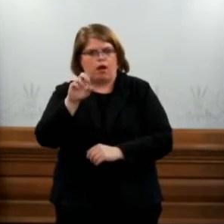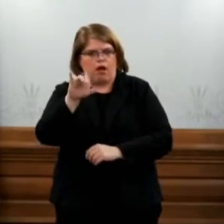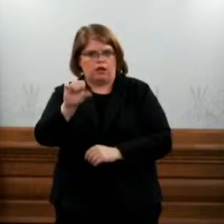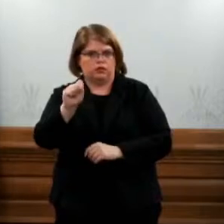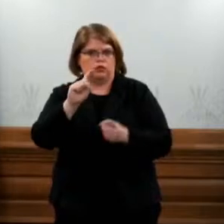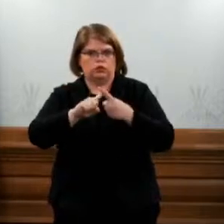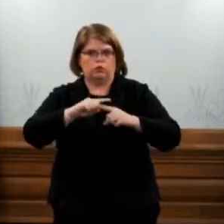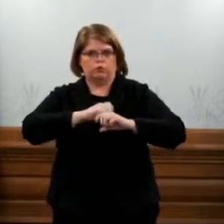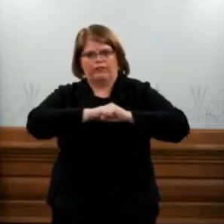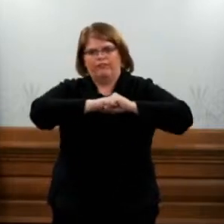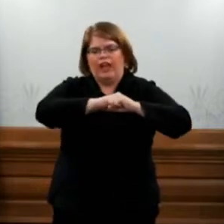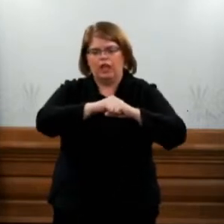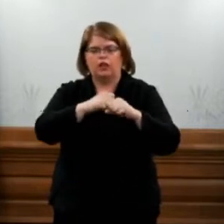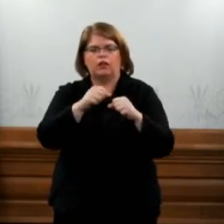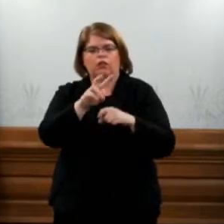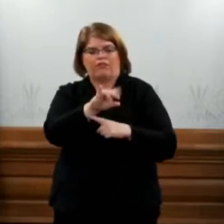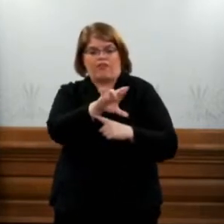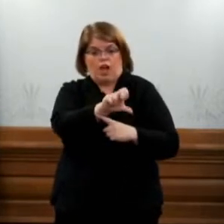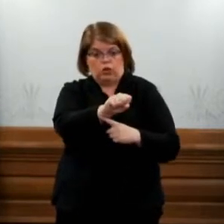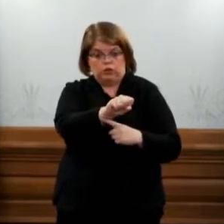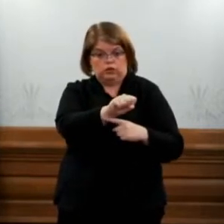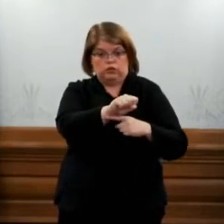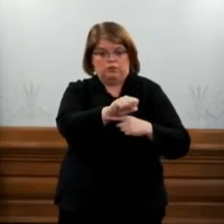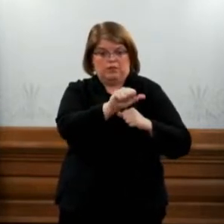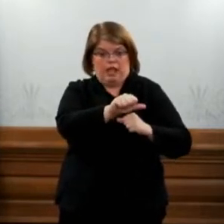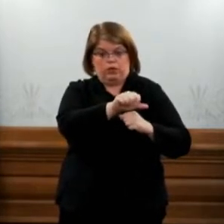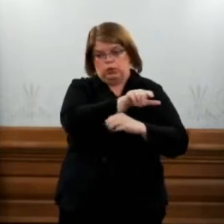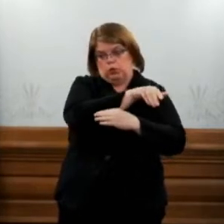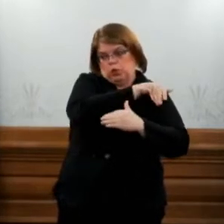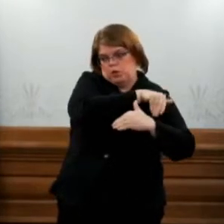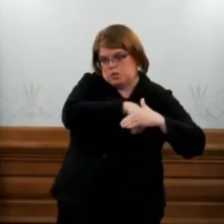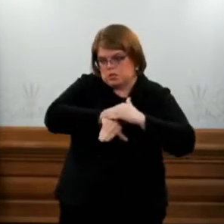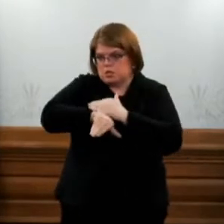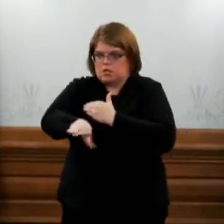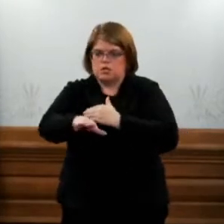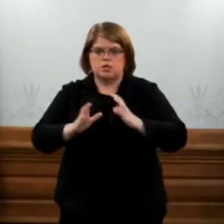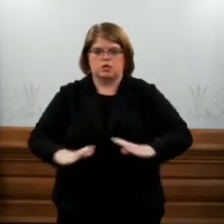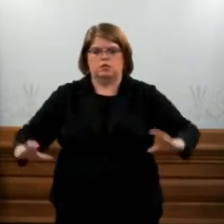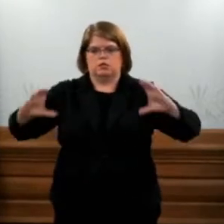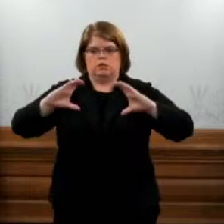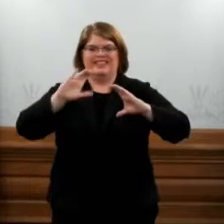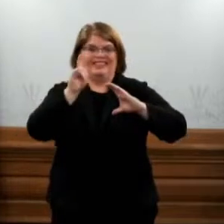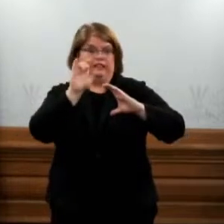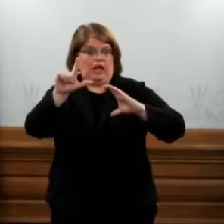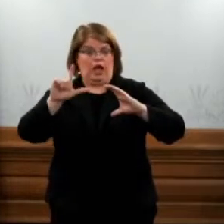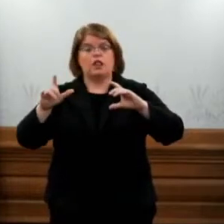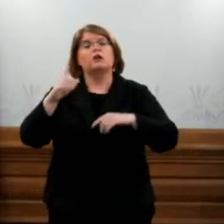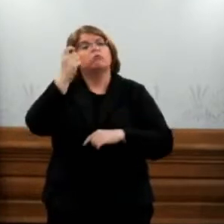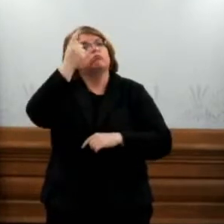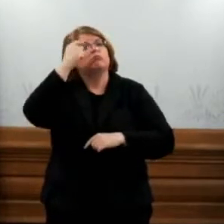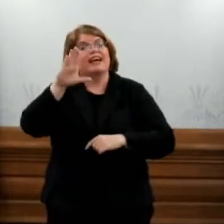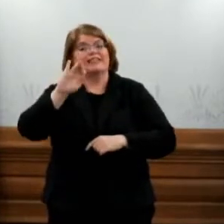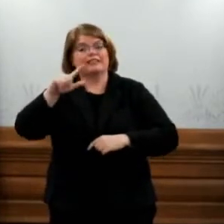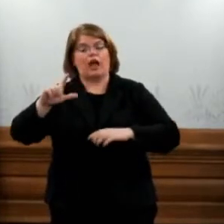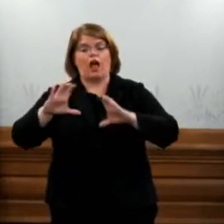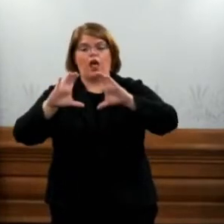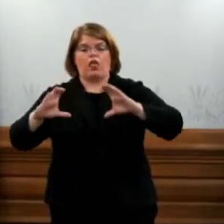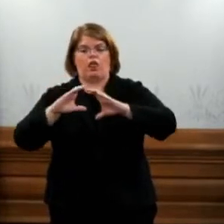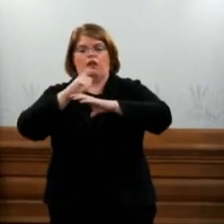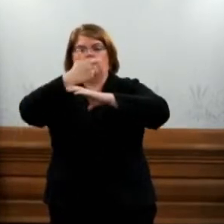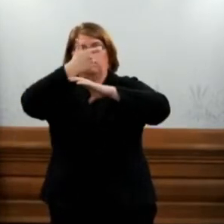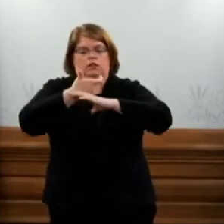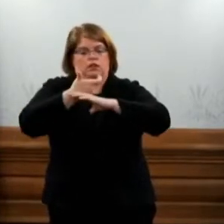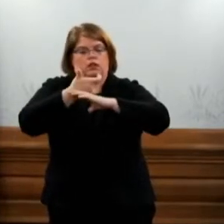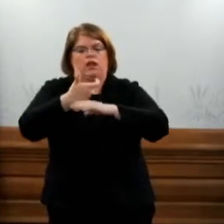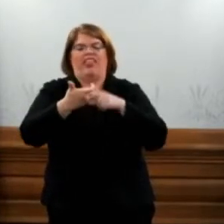virus to get into the cells via the receptor. And the receptor for SARS-CoV-2 is the